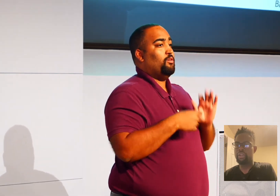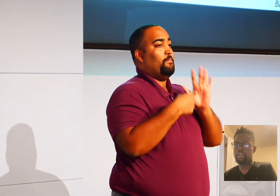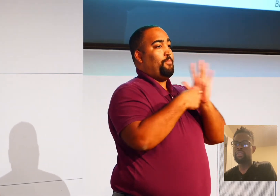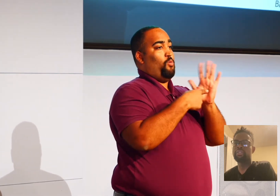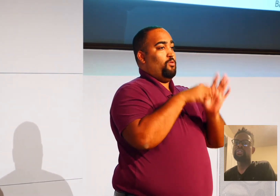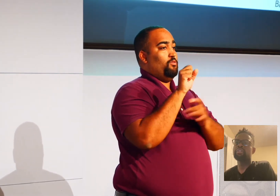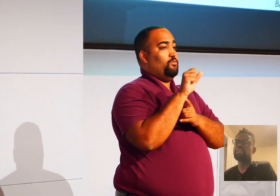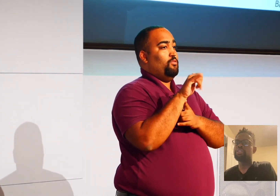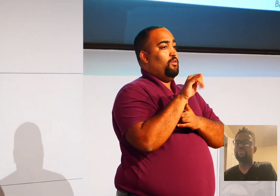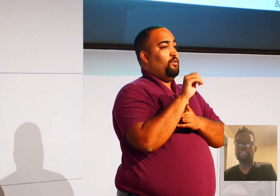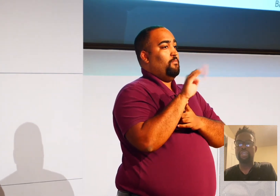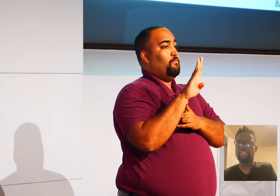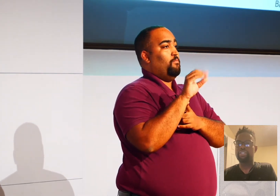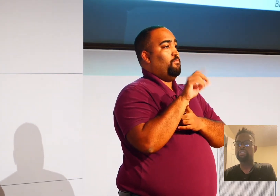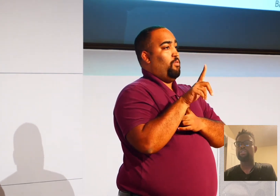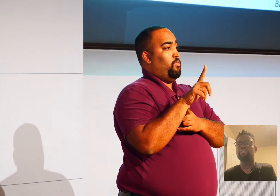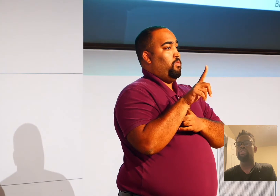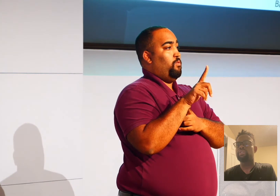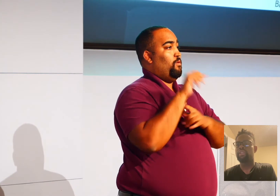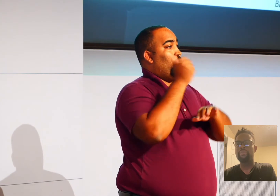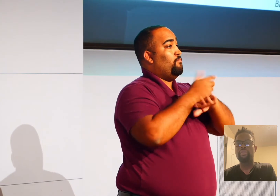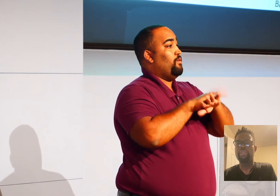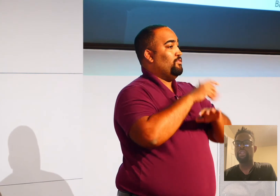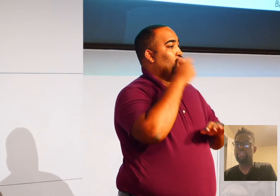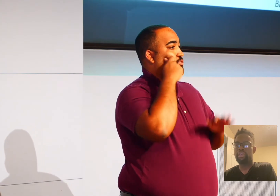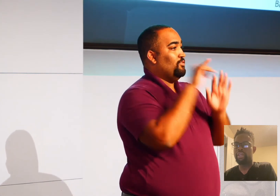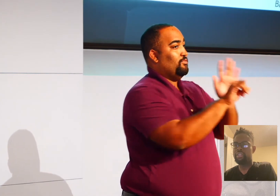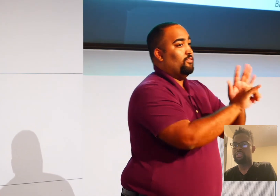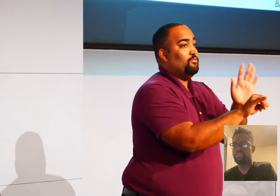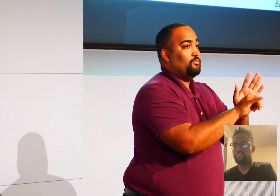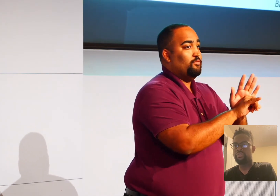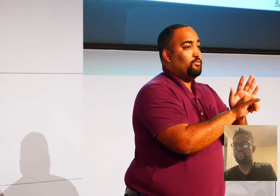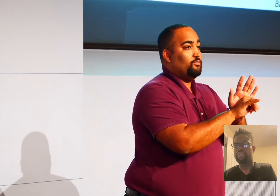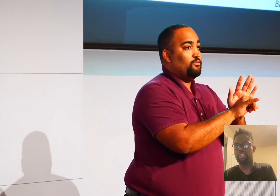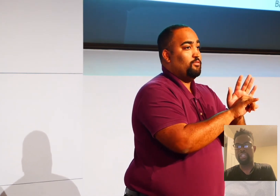word, interpretation, label, anything that has to do with racial identity.